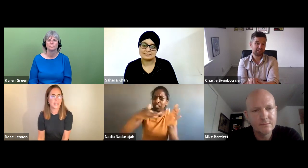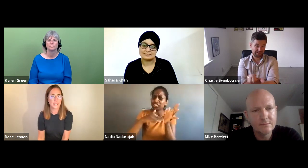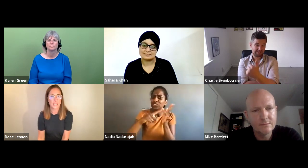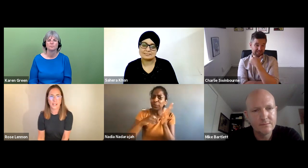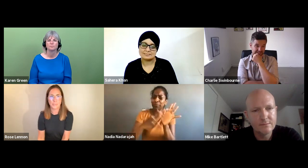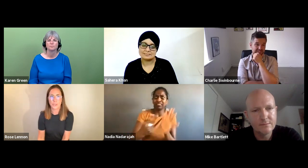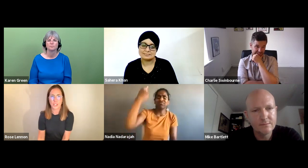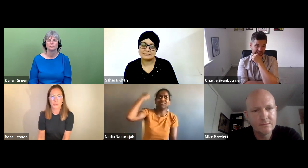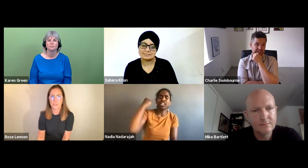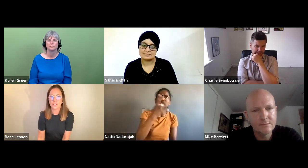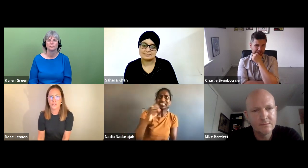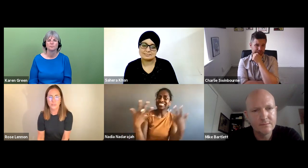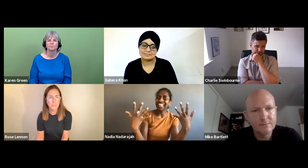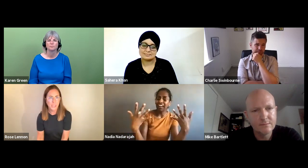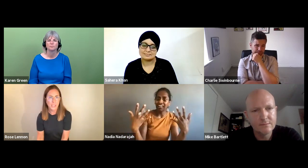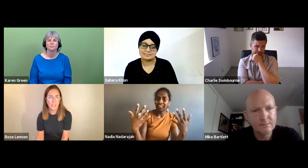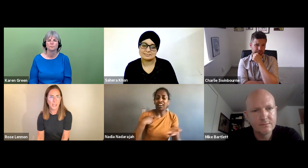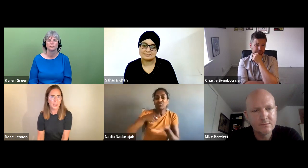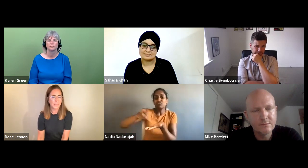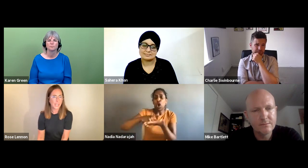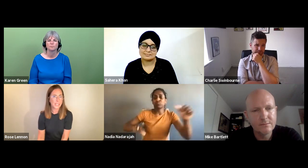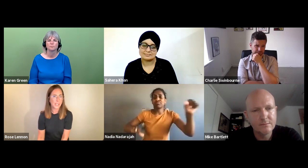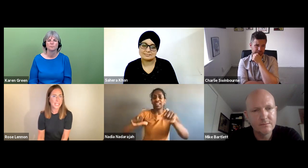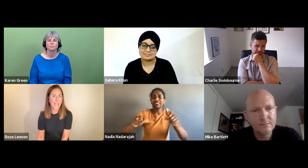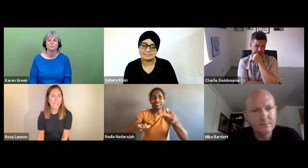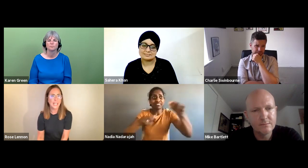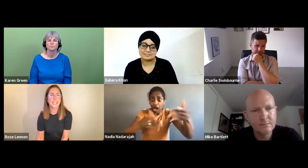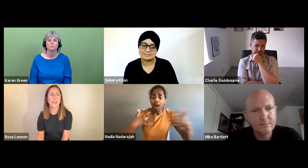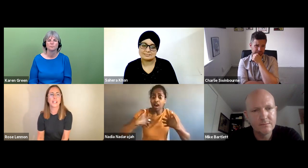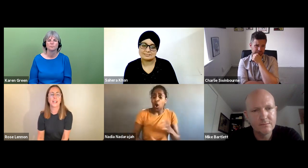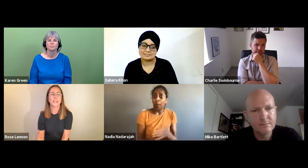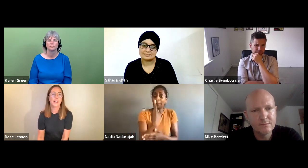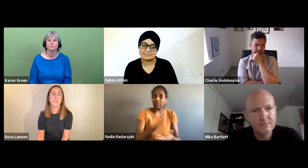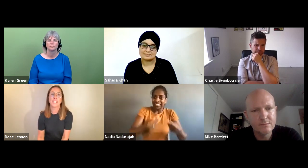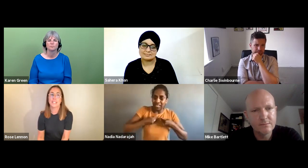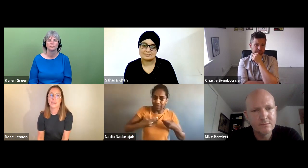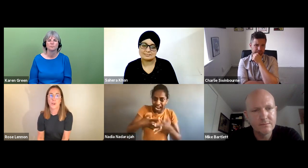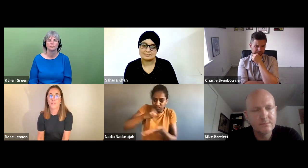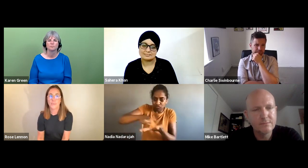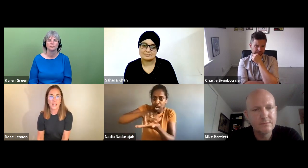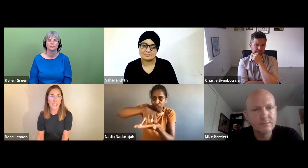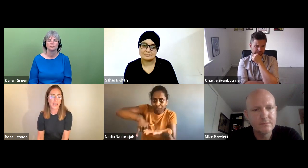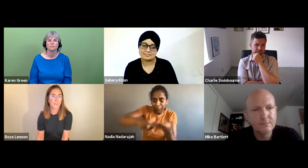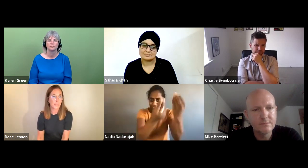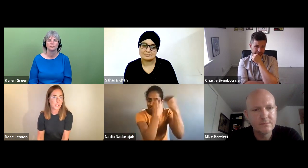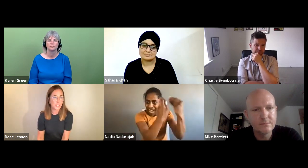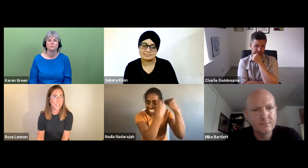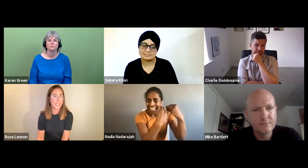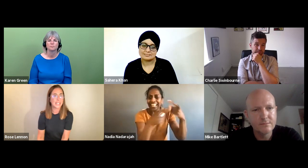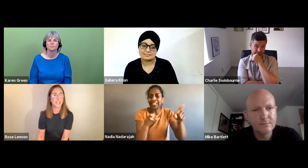did a project called Zoom back in 2010. And so then I presented some work from them. They gave me an opportunity